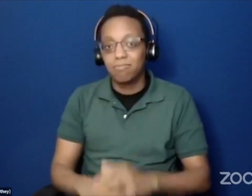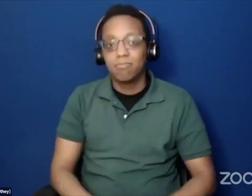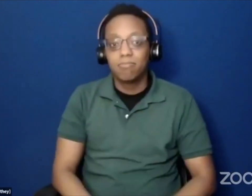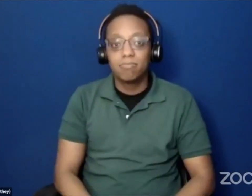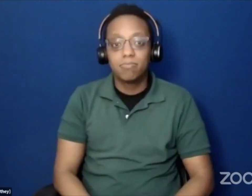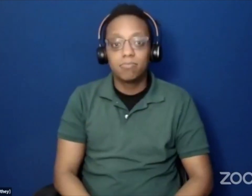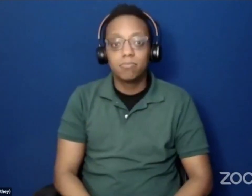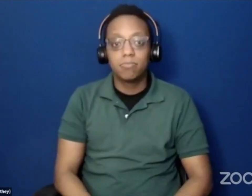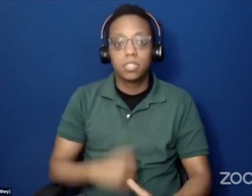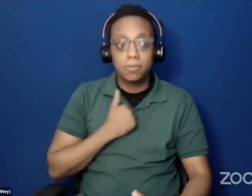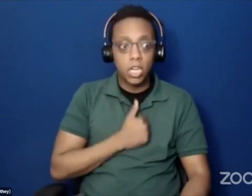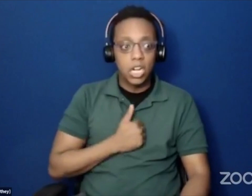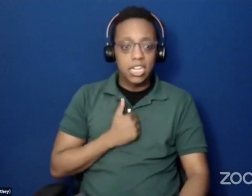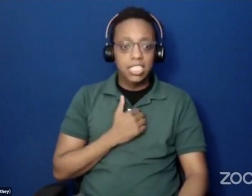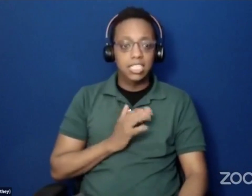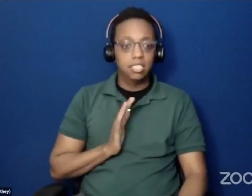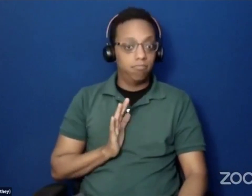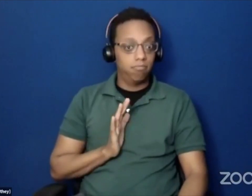I'm sorry.